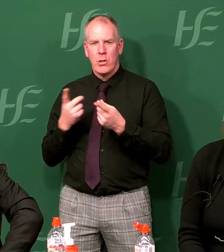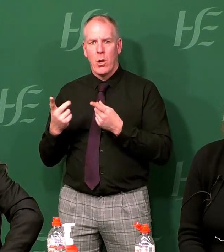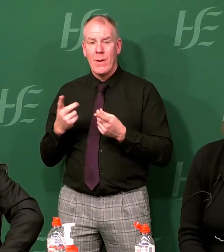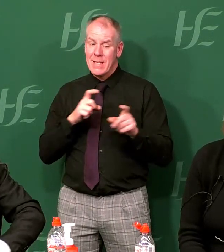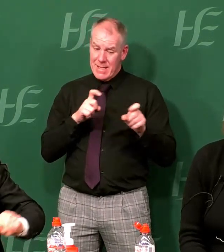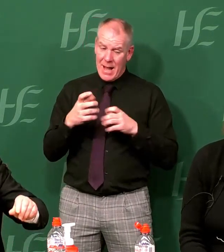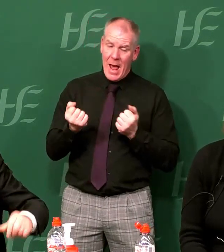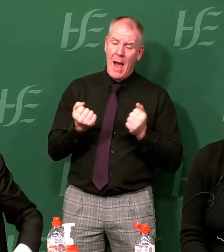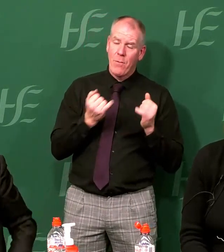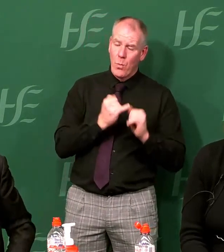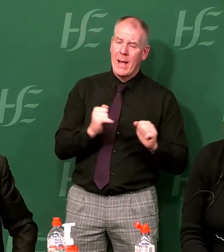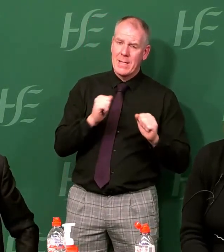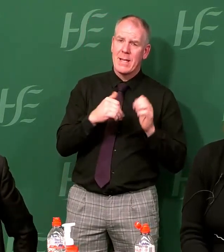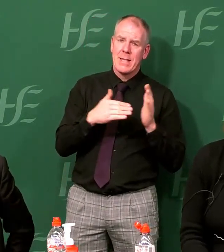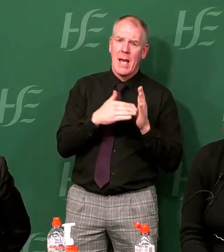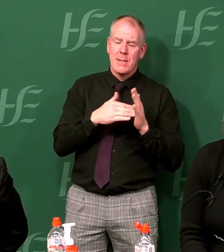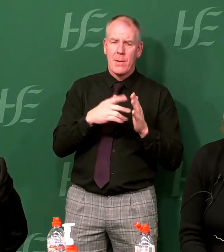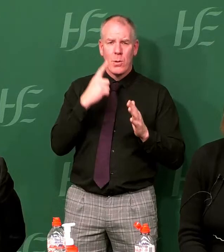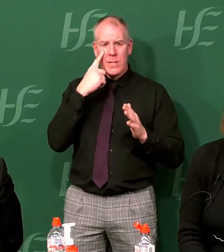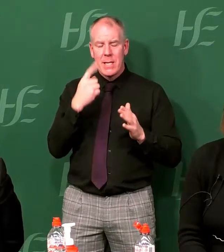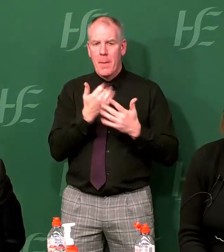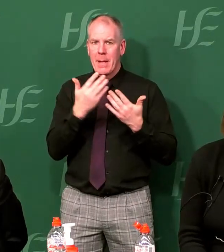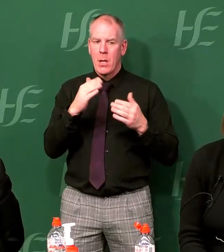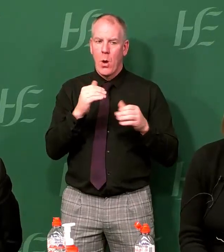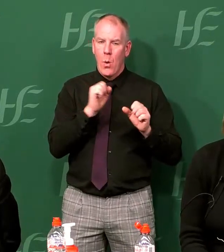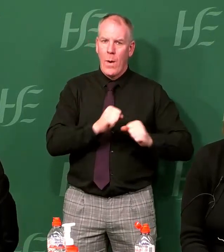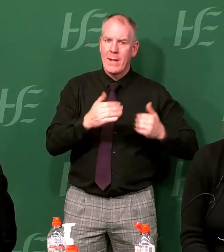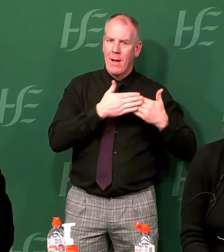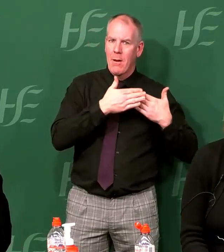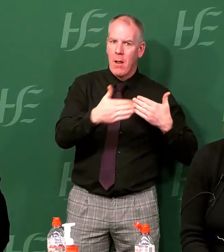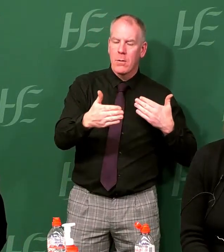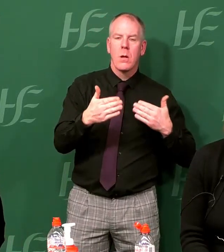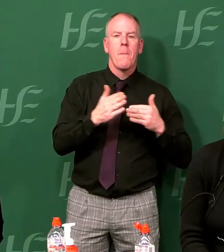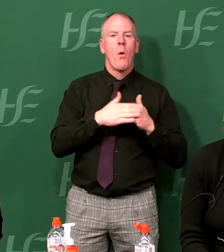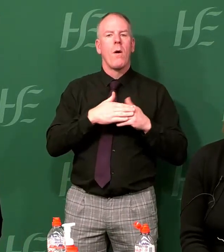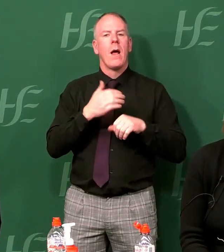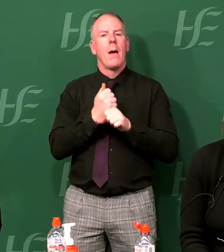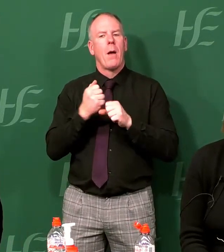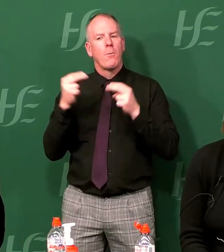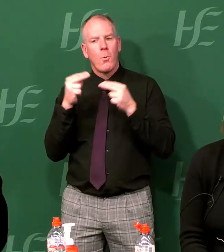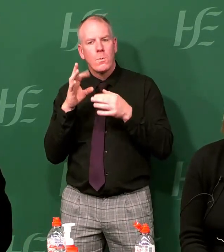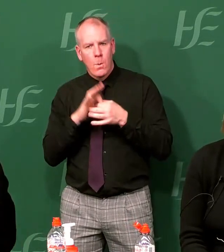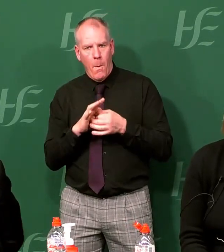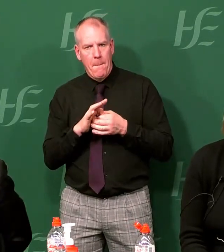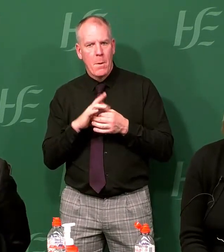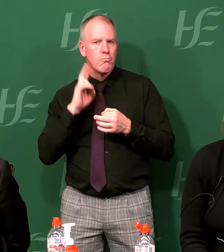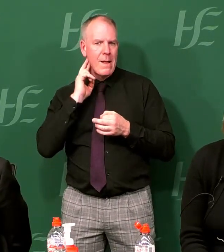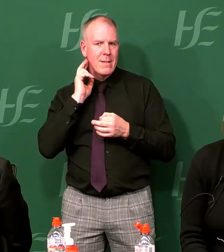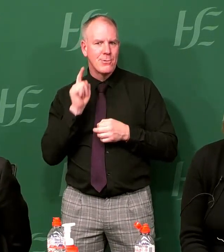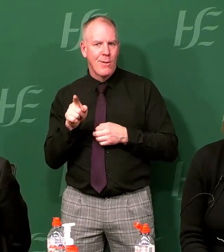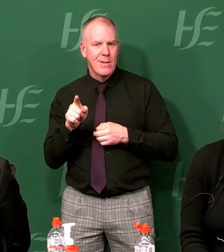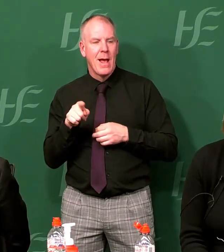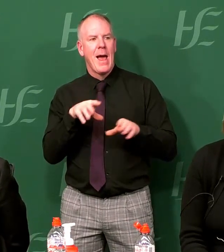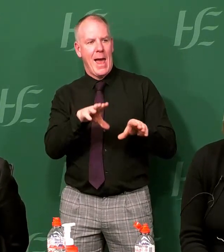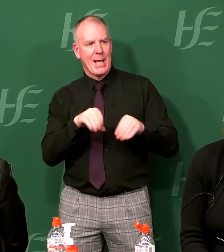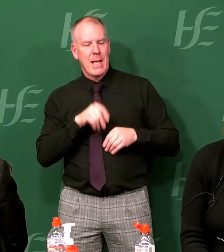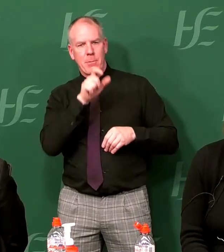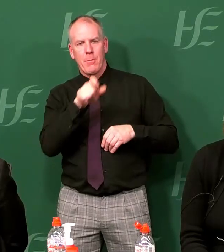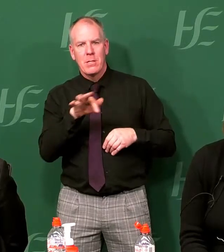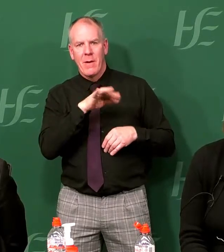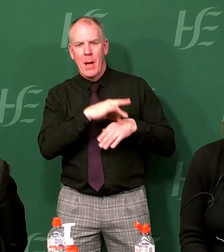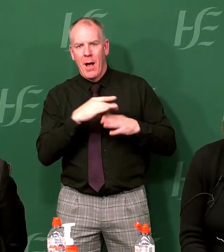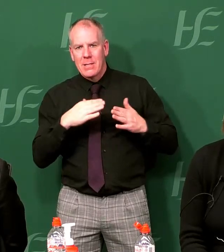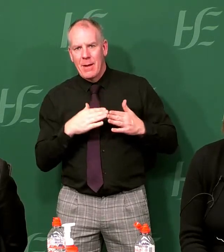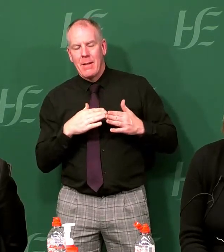minute, when you look at the categories where people are waiting the longest, it's residential care. So our nursing home sector, in terms of them being able to take admissions from acute